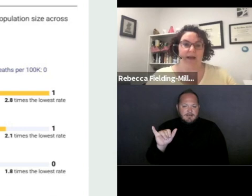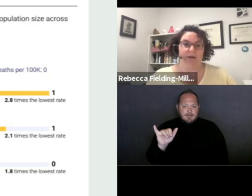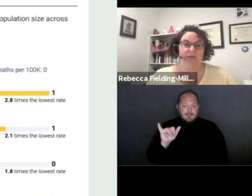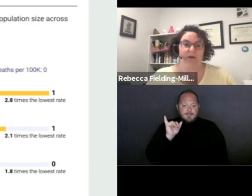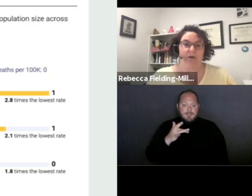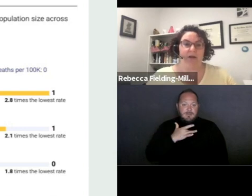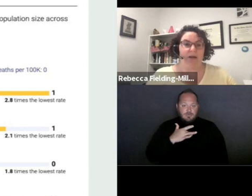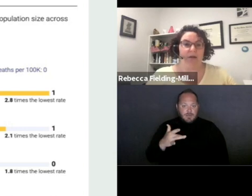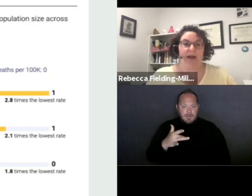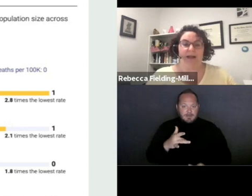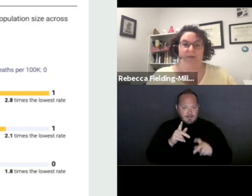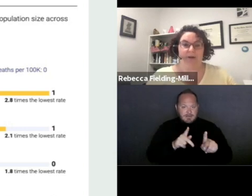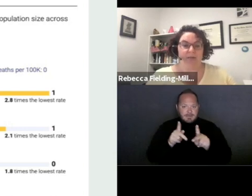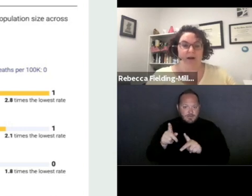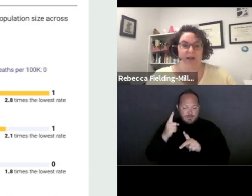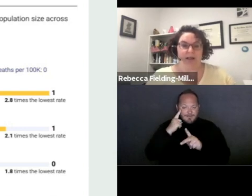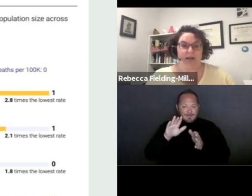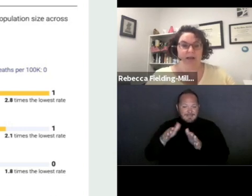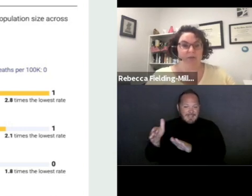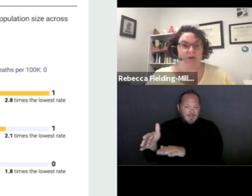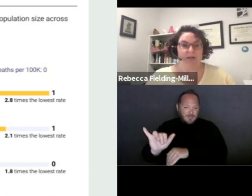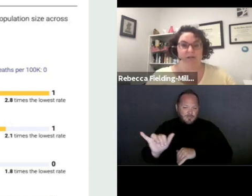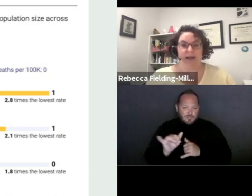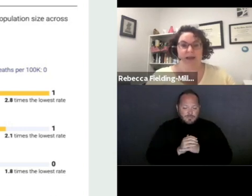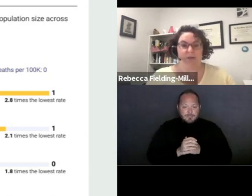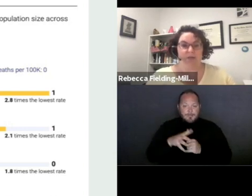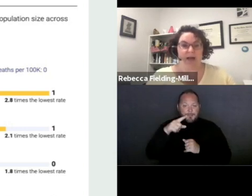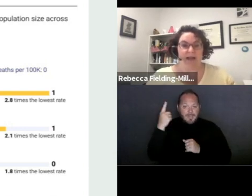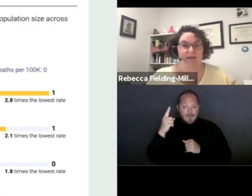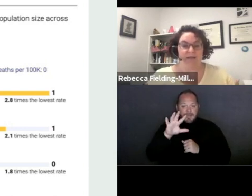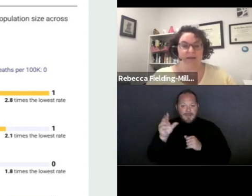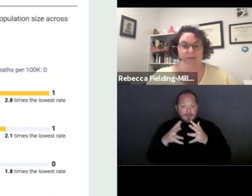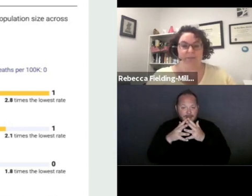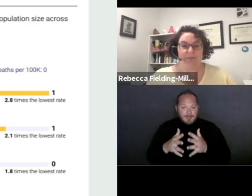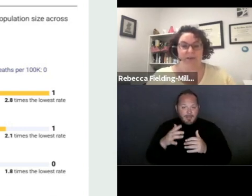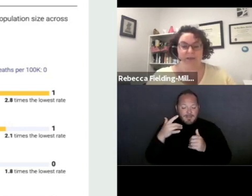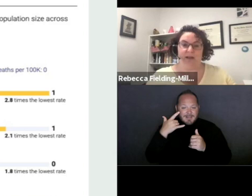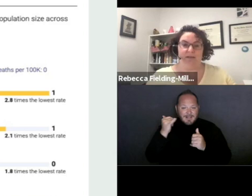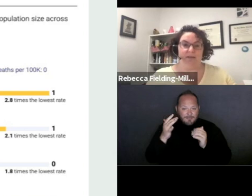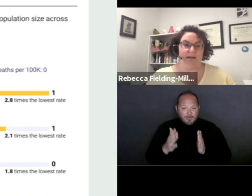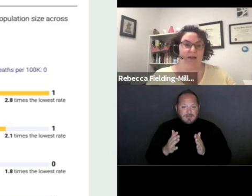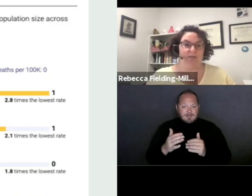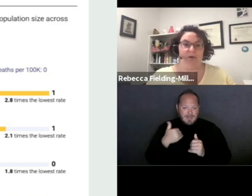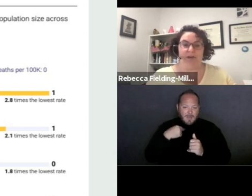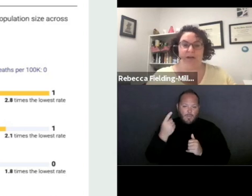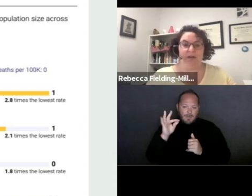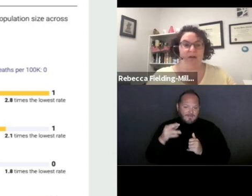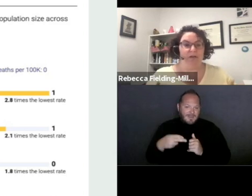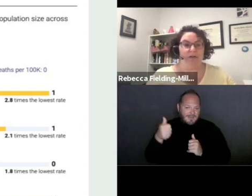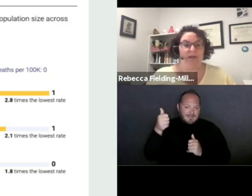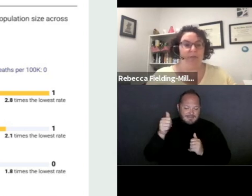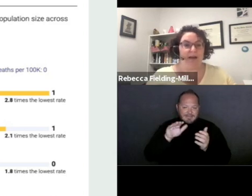patterns play out. So Black and African American Californians had one of the highest death rates in